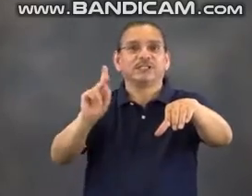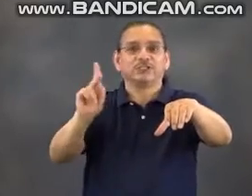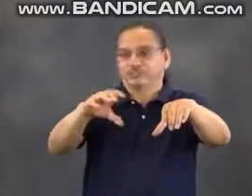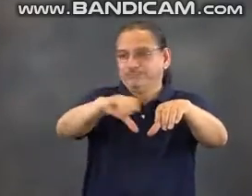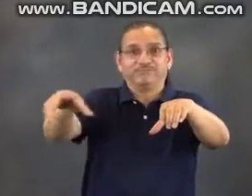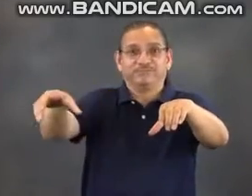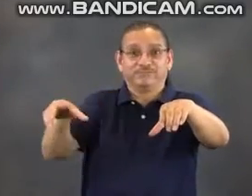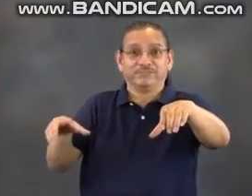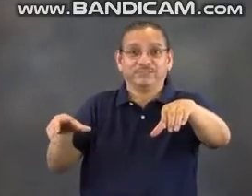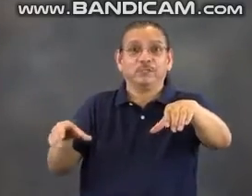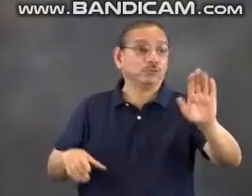so it seems like you're protected.